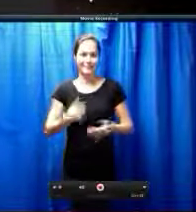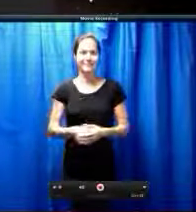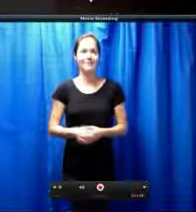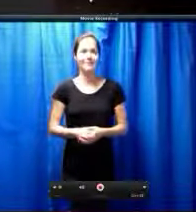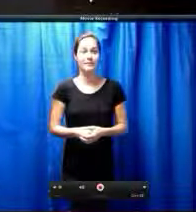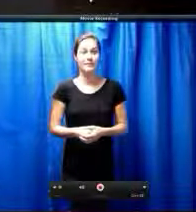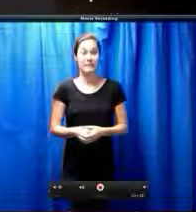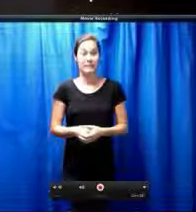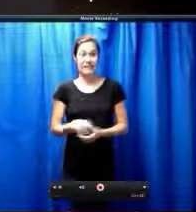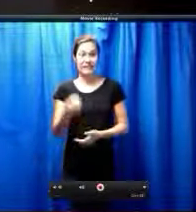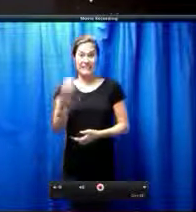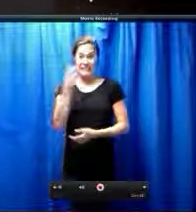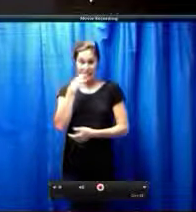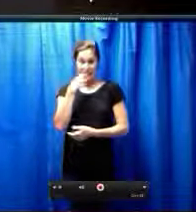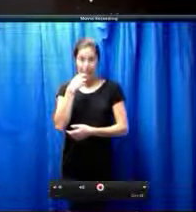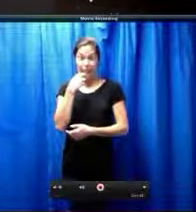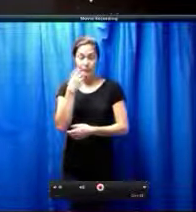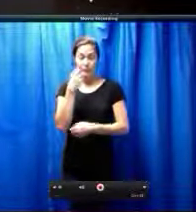Dipping? Is that what I heard?